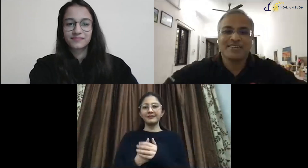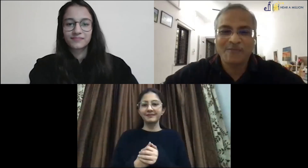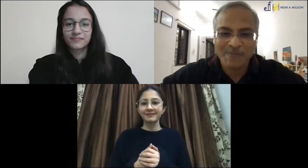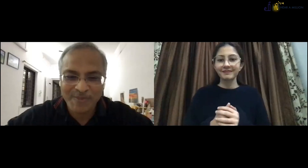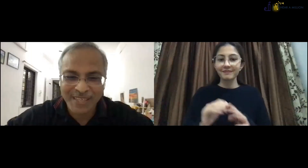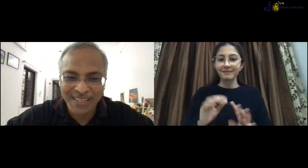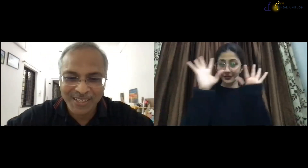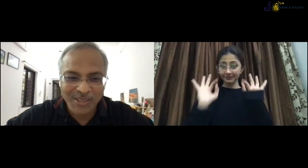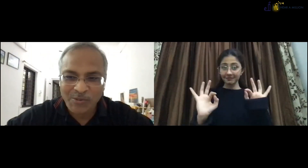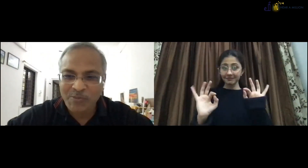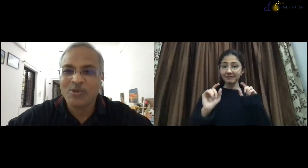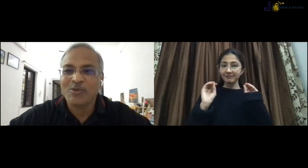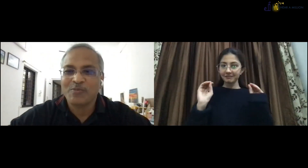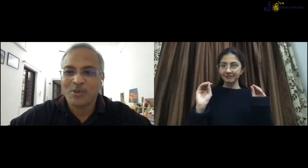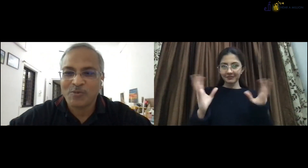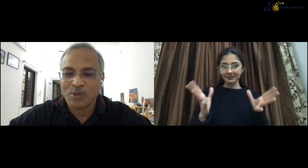All set?